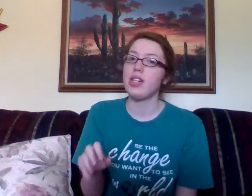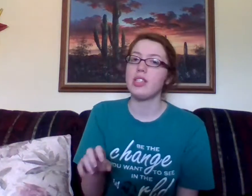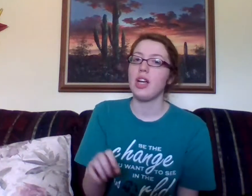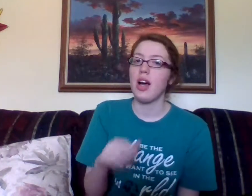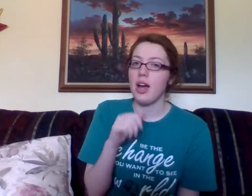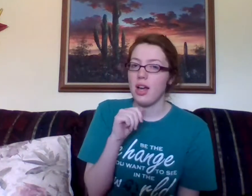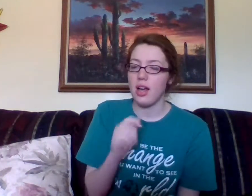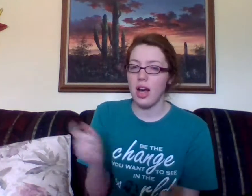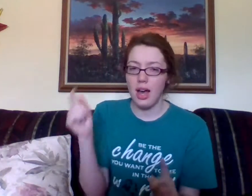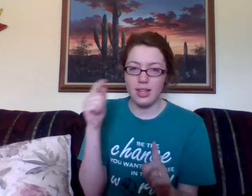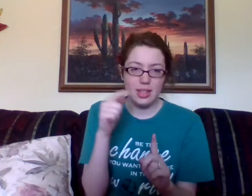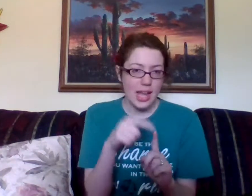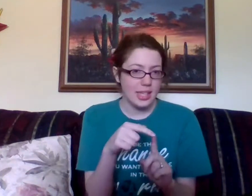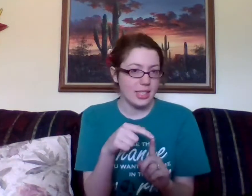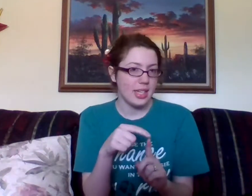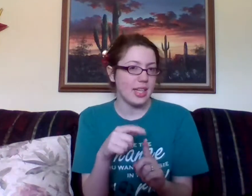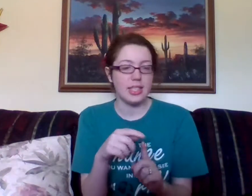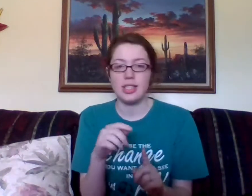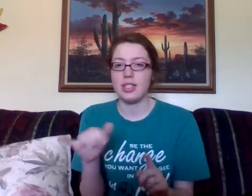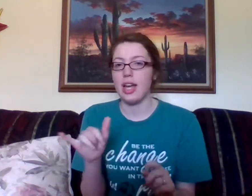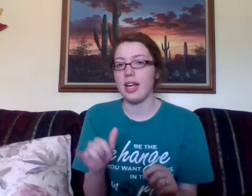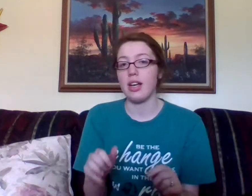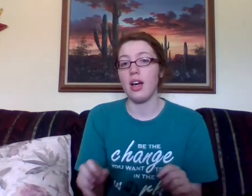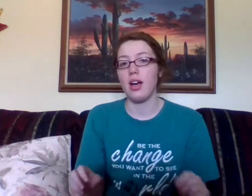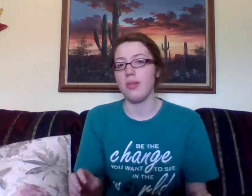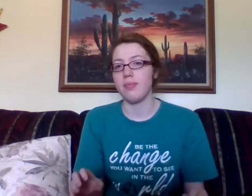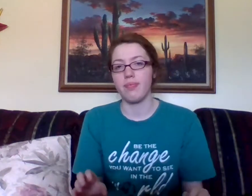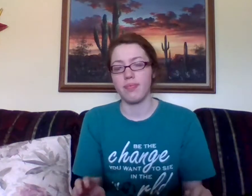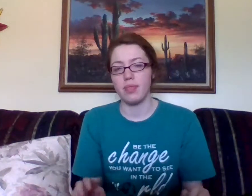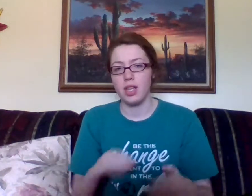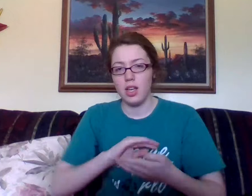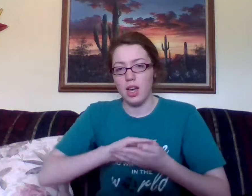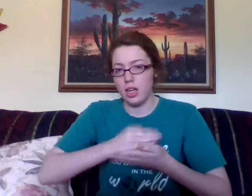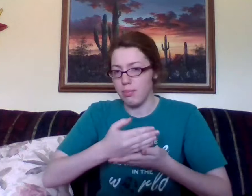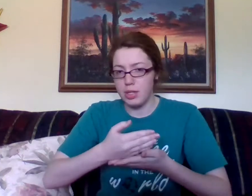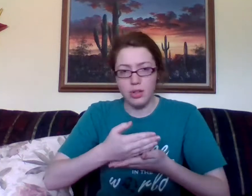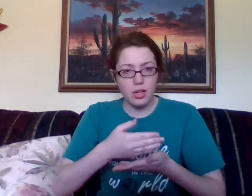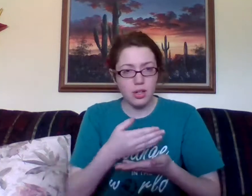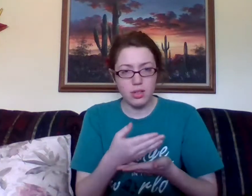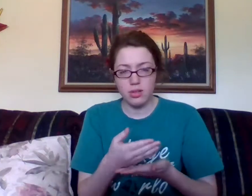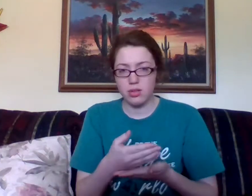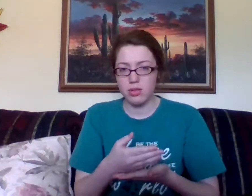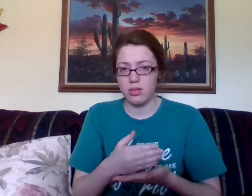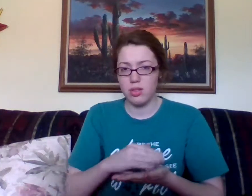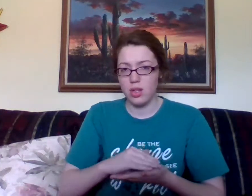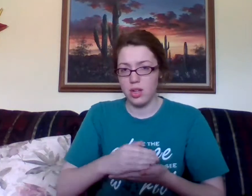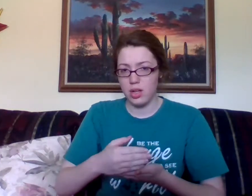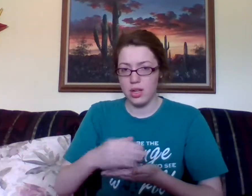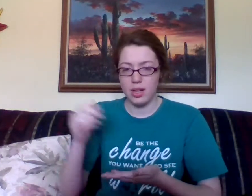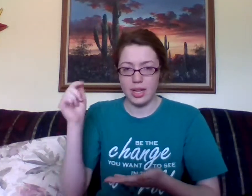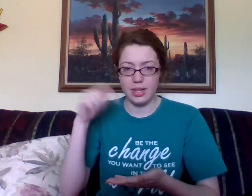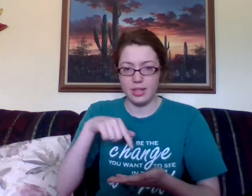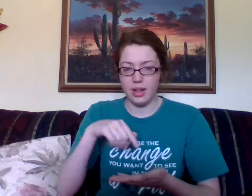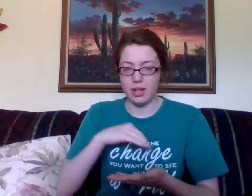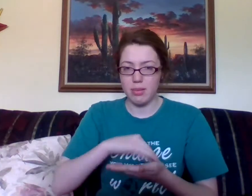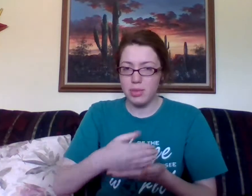language unless it's like a computer, like on a